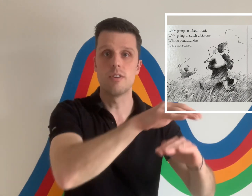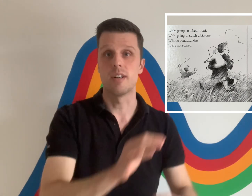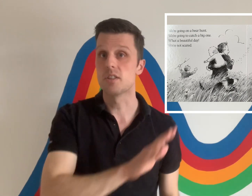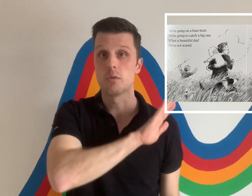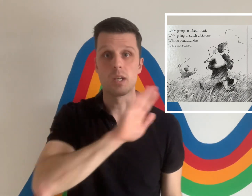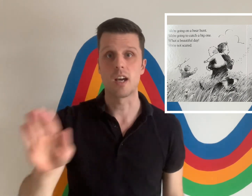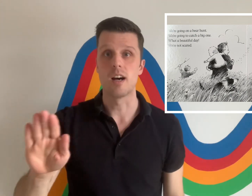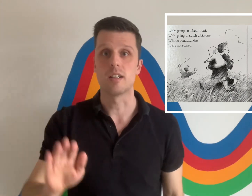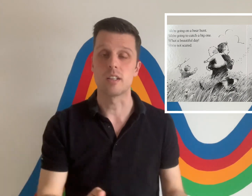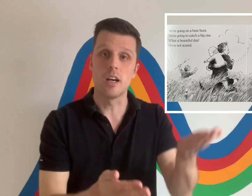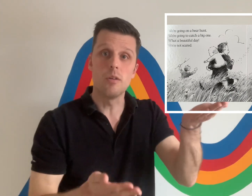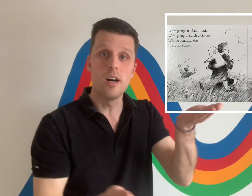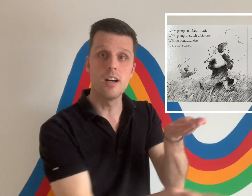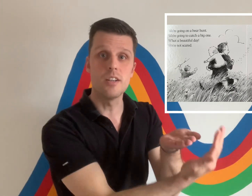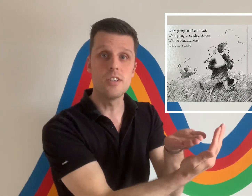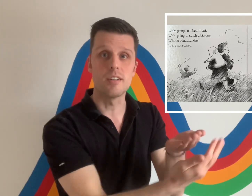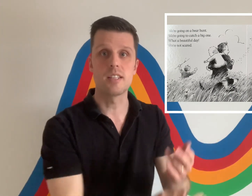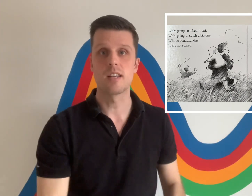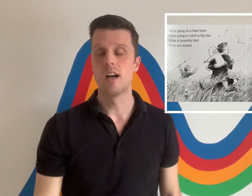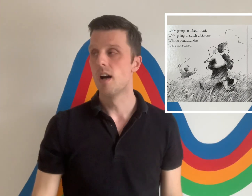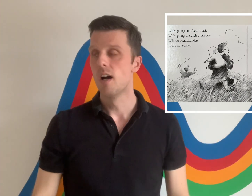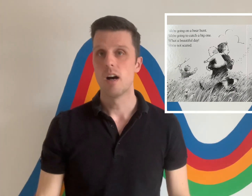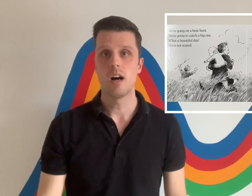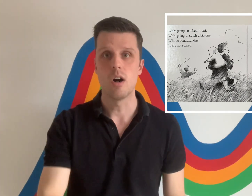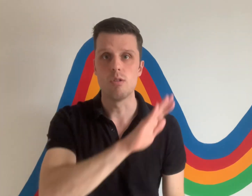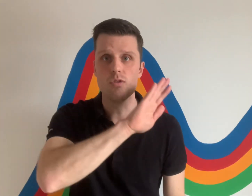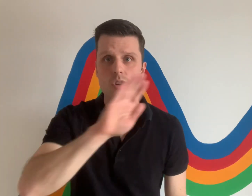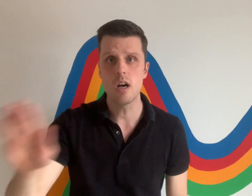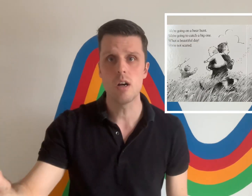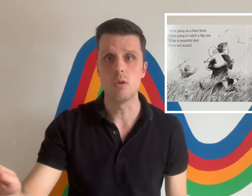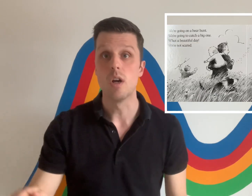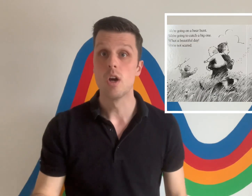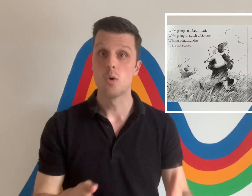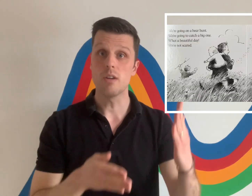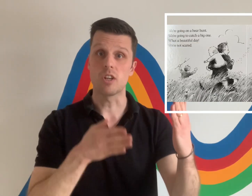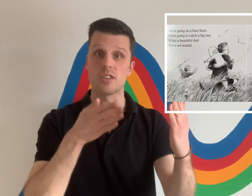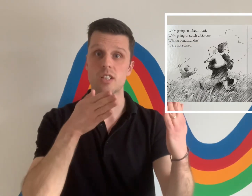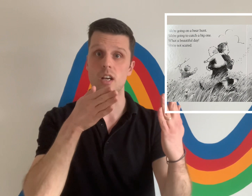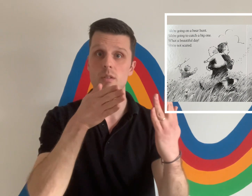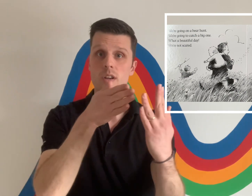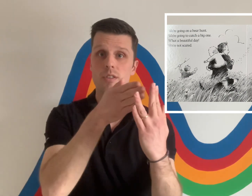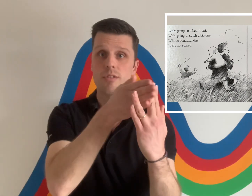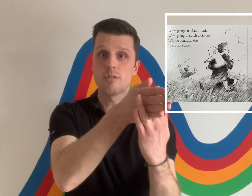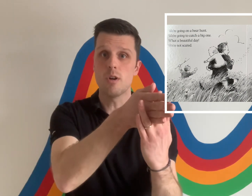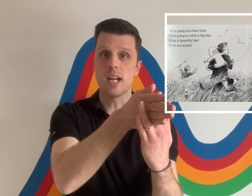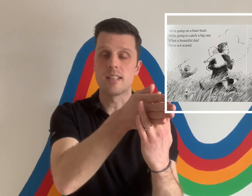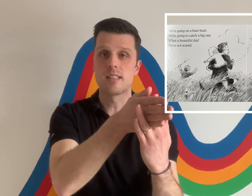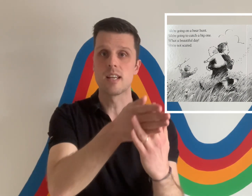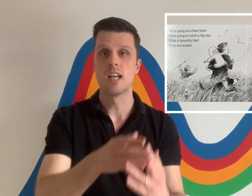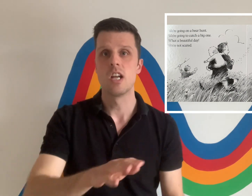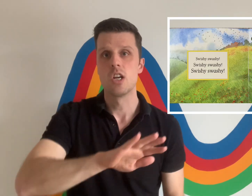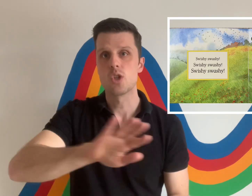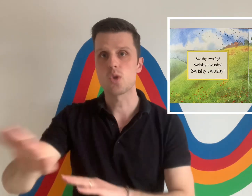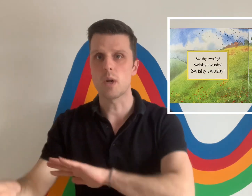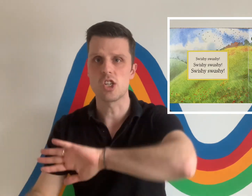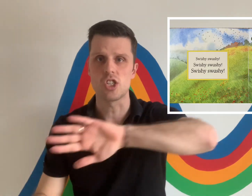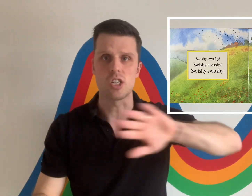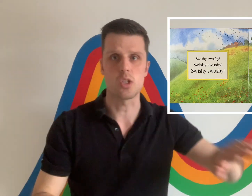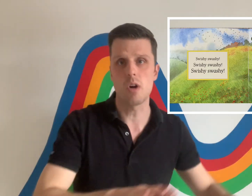it. We can't go under it. Oh no, we've got to go through it. Swishy,